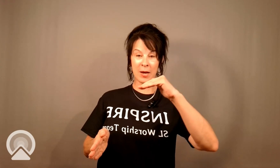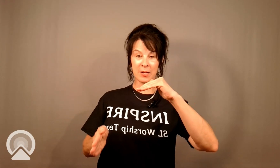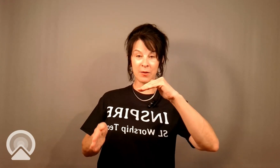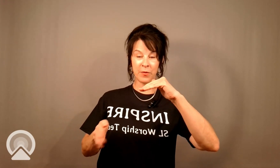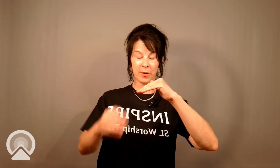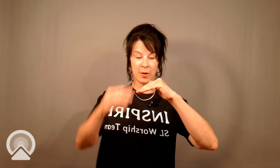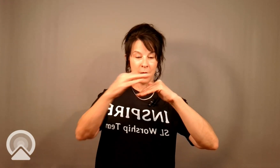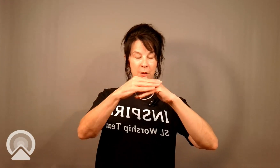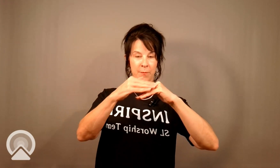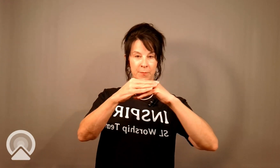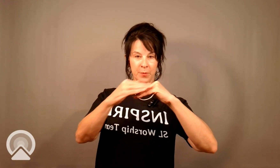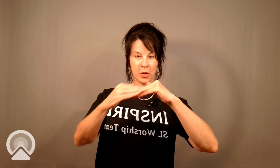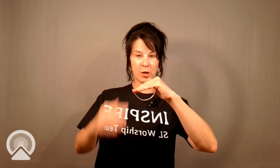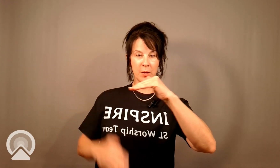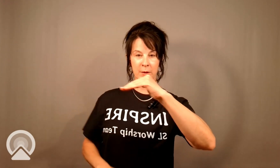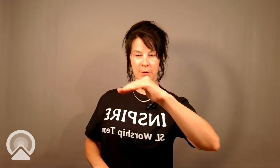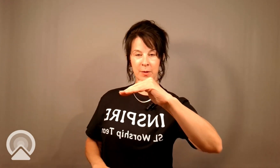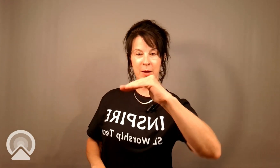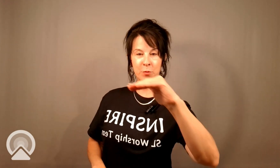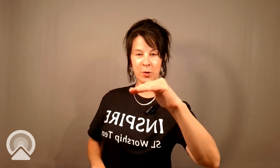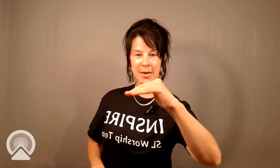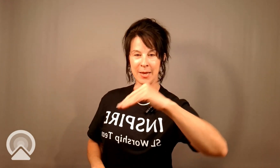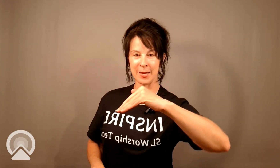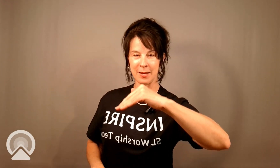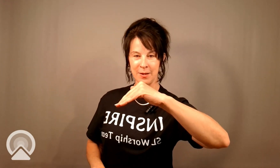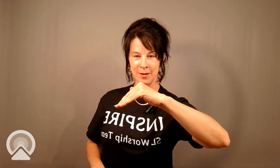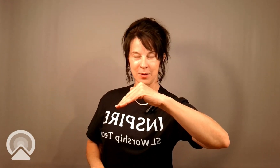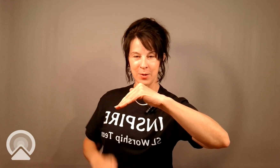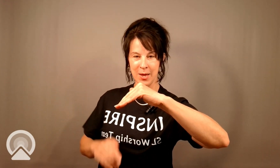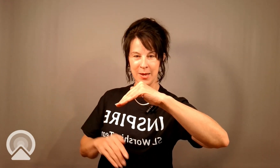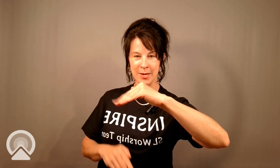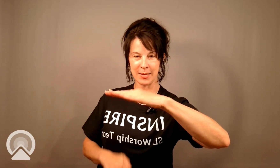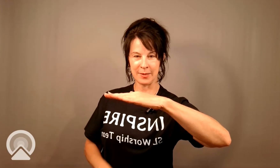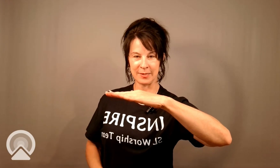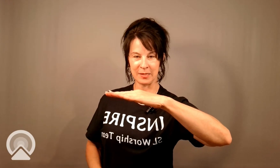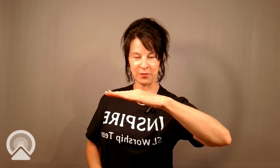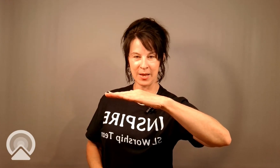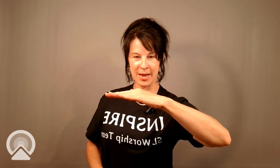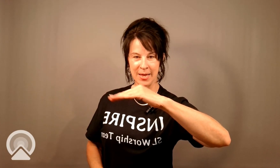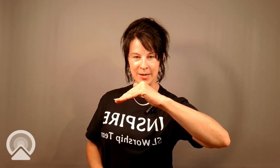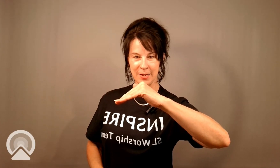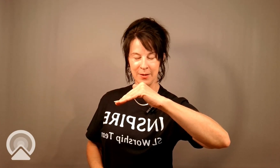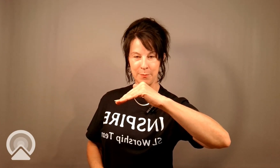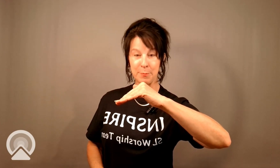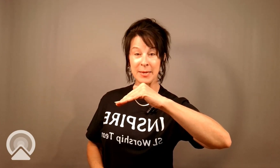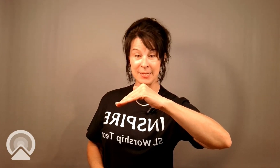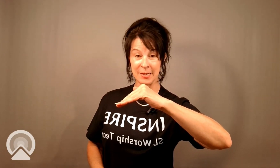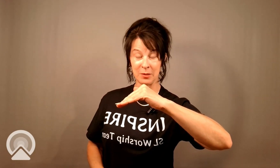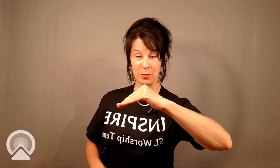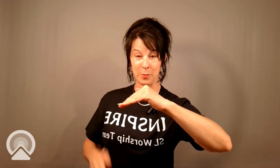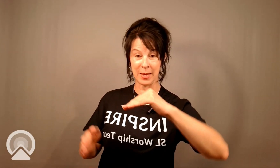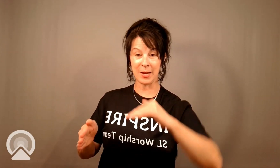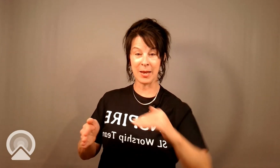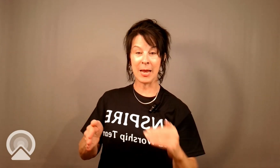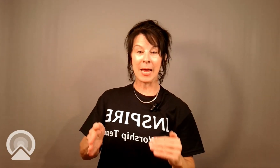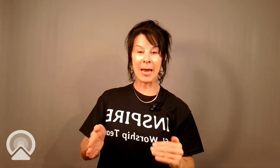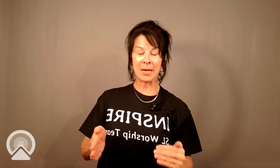of cup your hand. Okay? This is flat. Bend it a little bit. And you